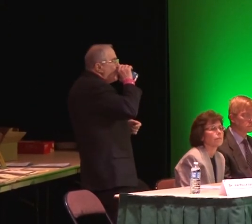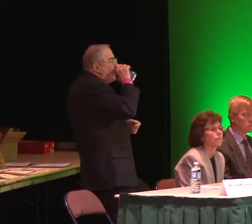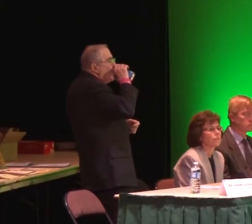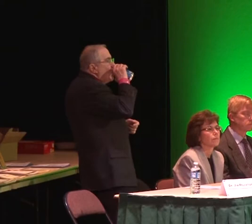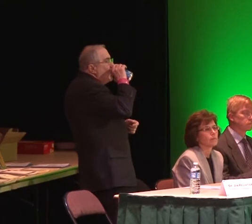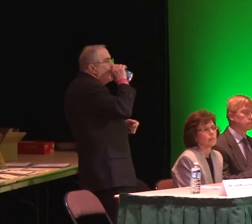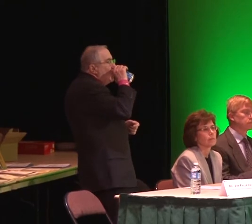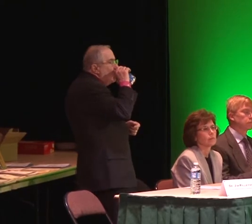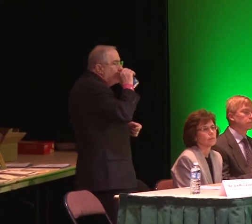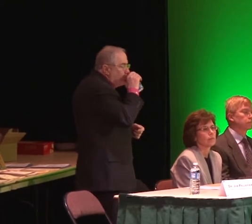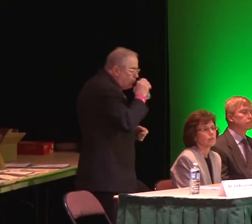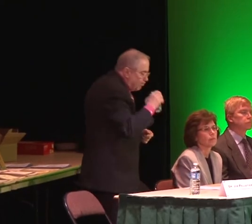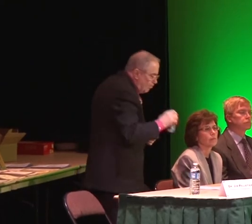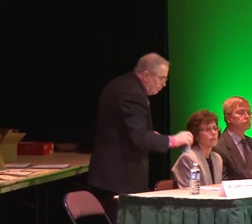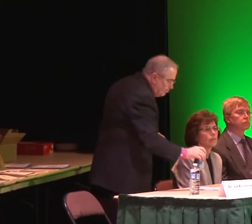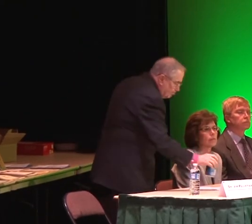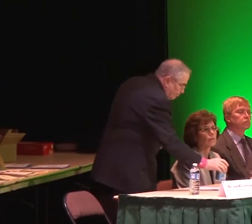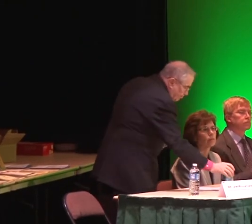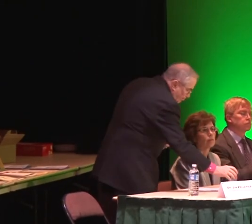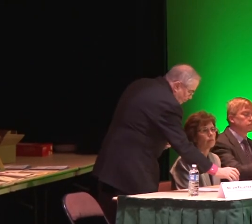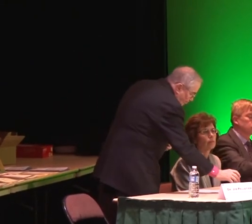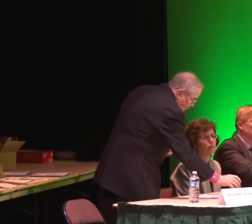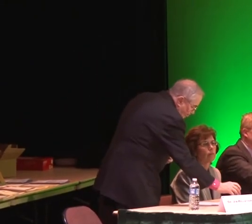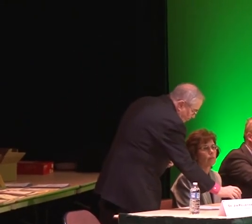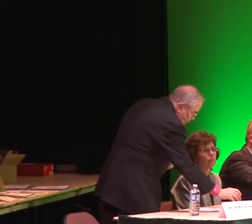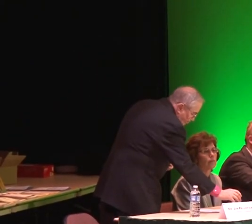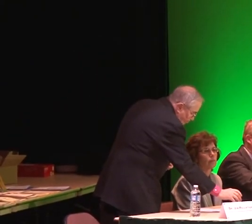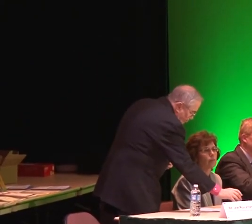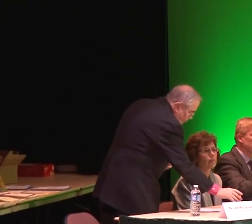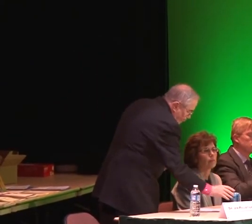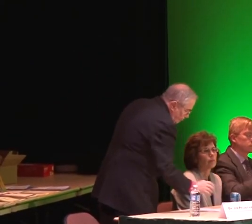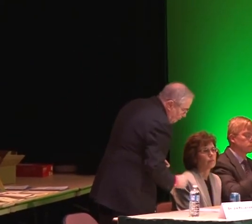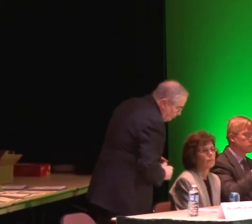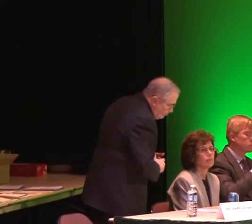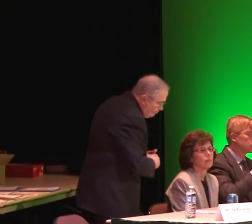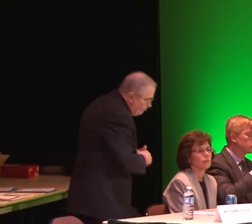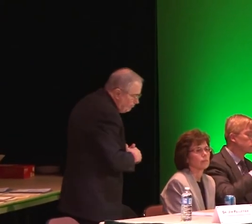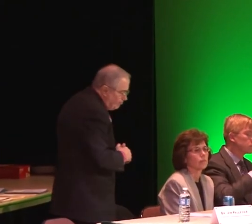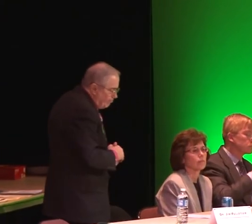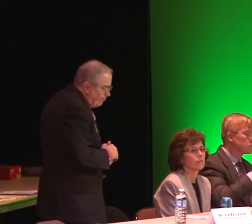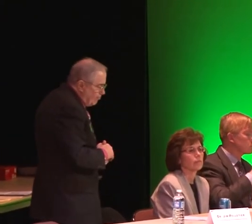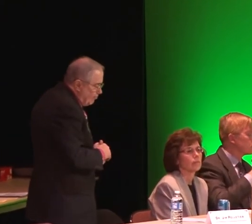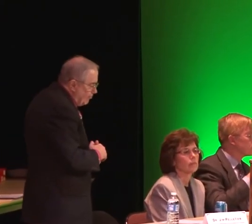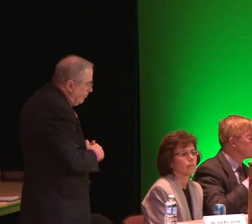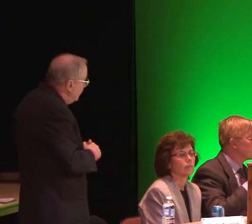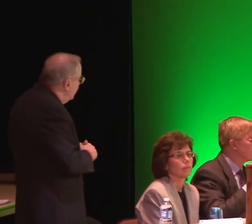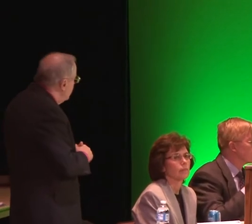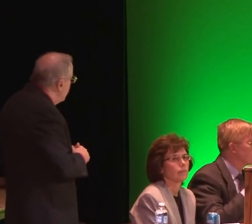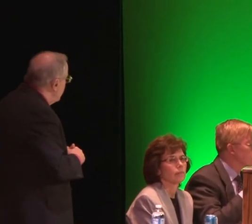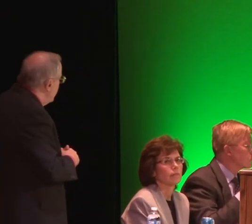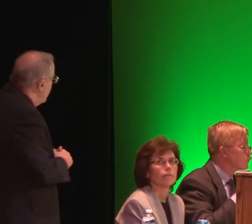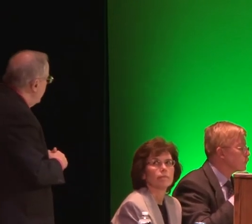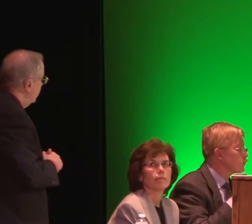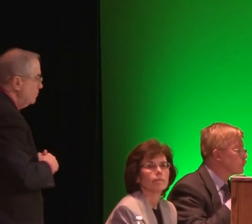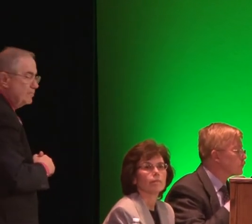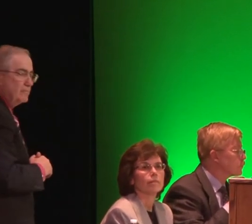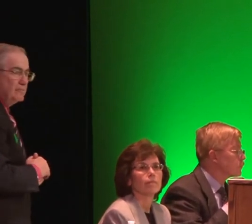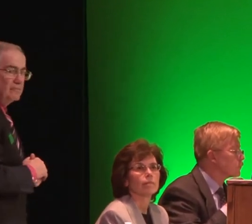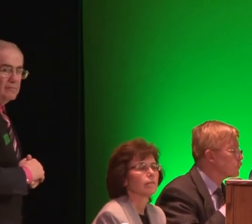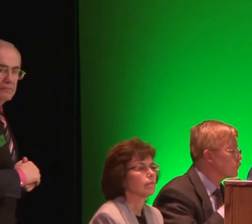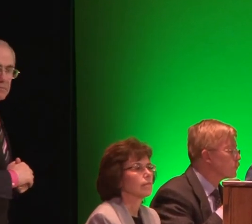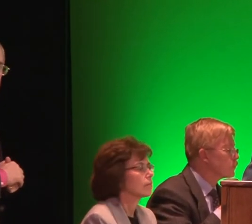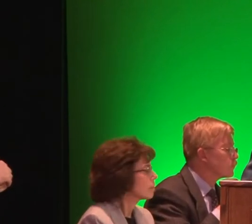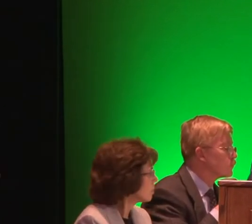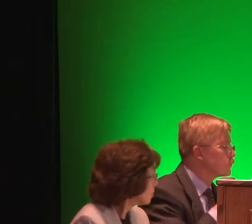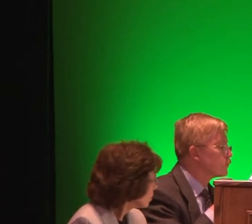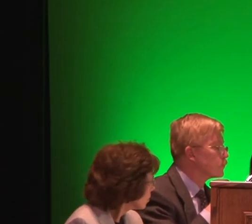own inimitable and fine fashion, Walter Pepere will make a presentation. And I must tell you,